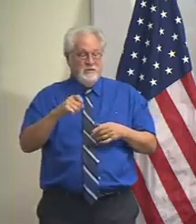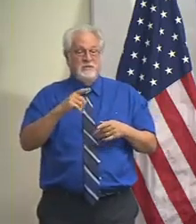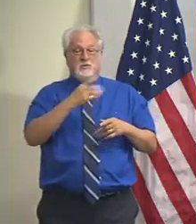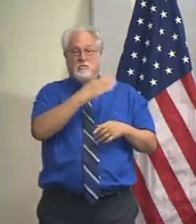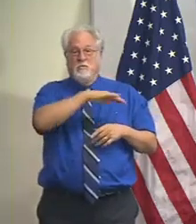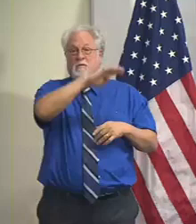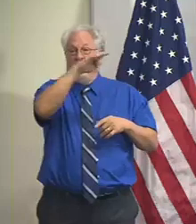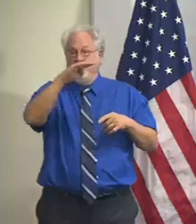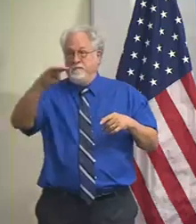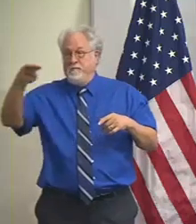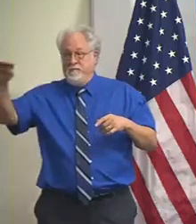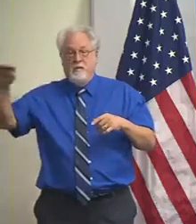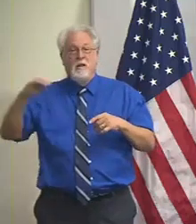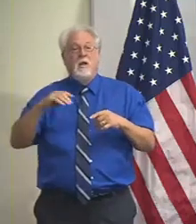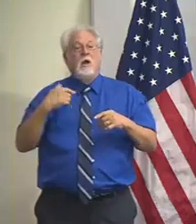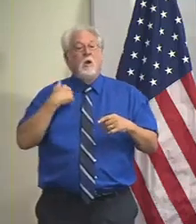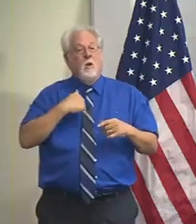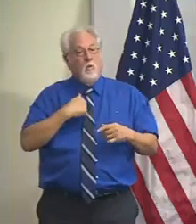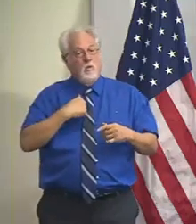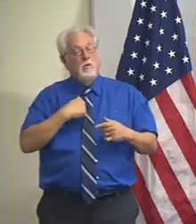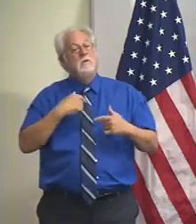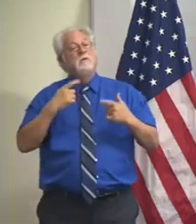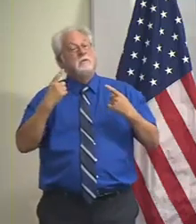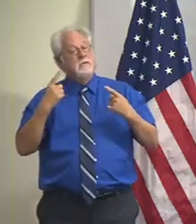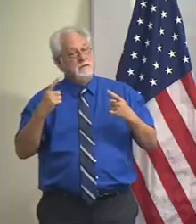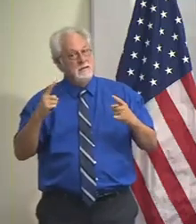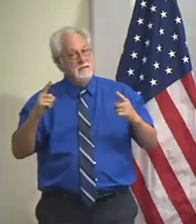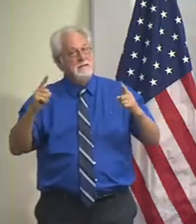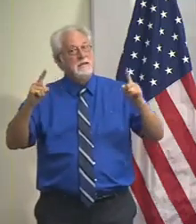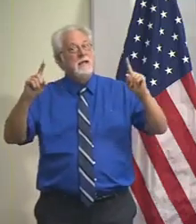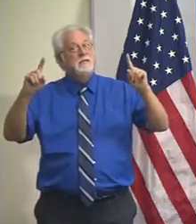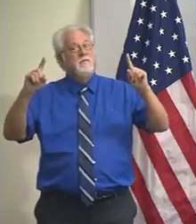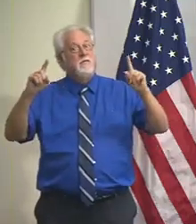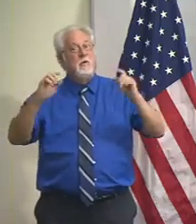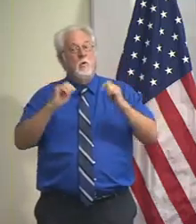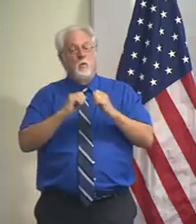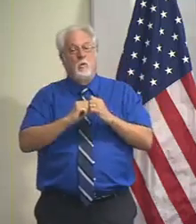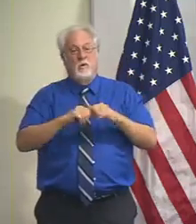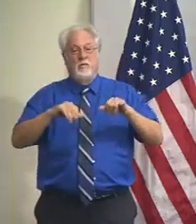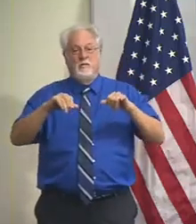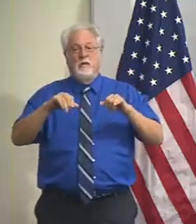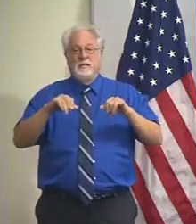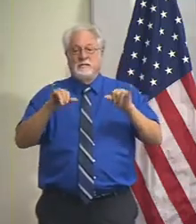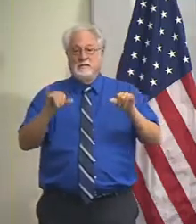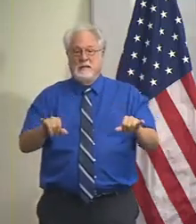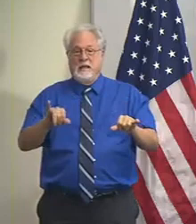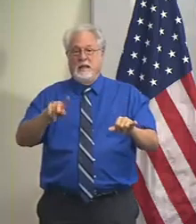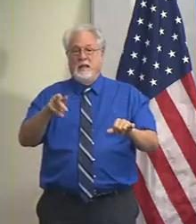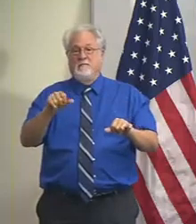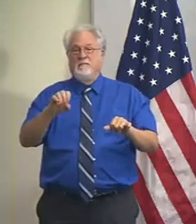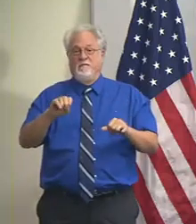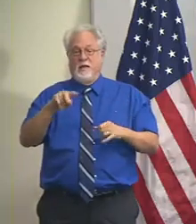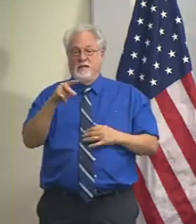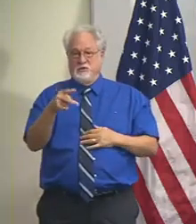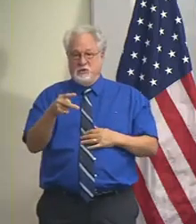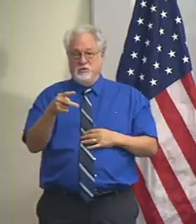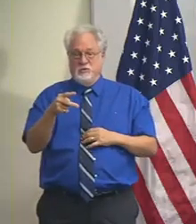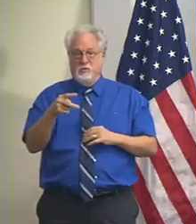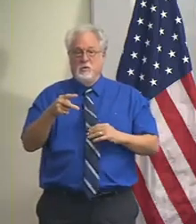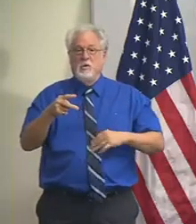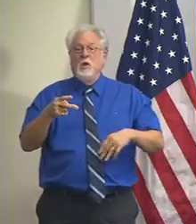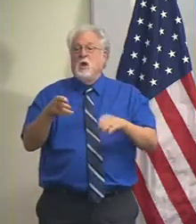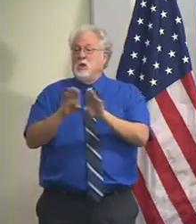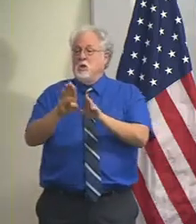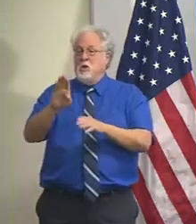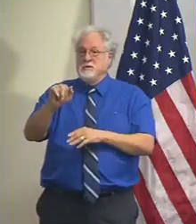curve again. We have been largely successful with staying in phase 2, the additional mitigation measures with closing